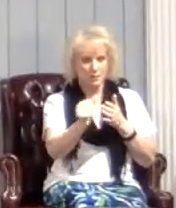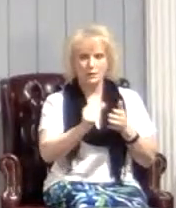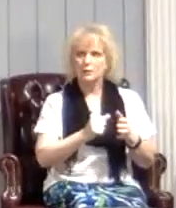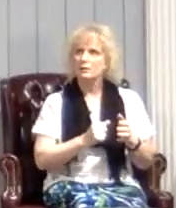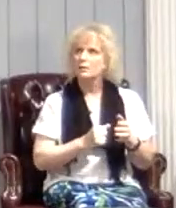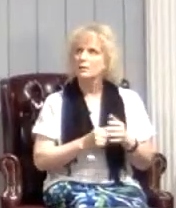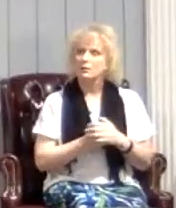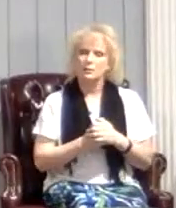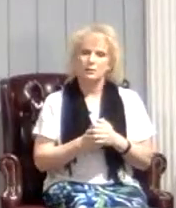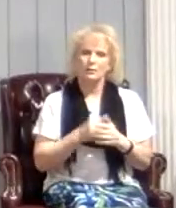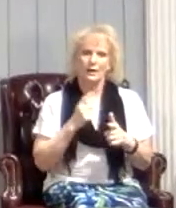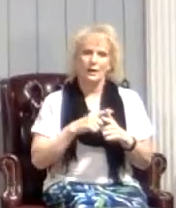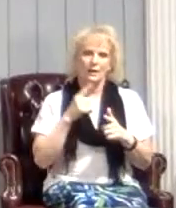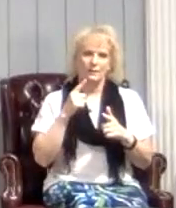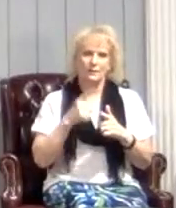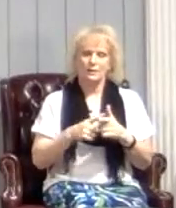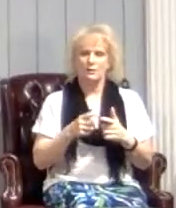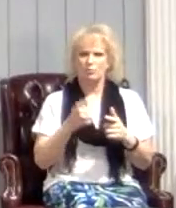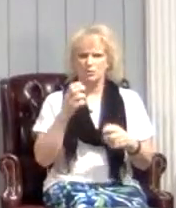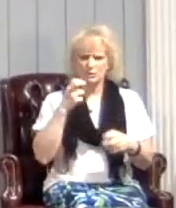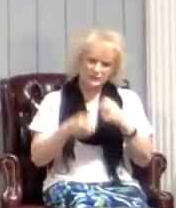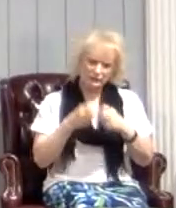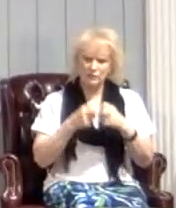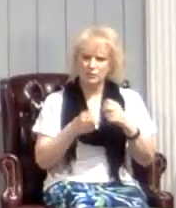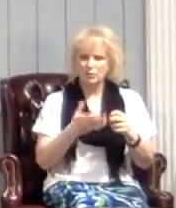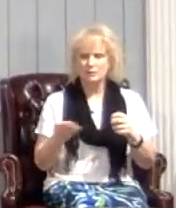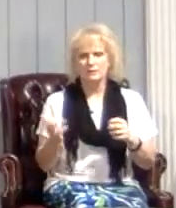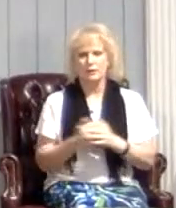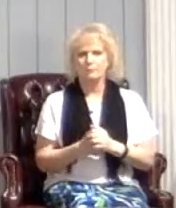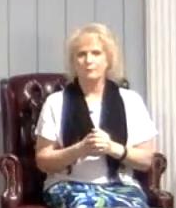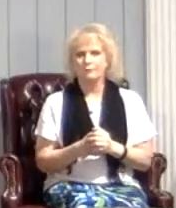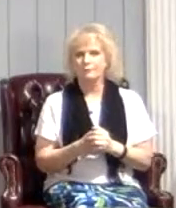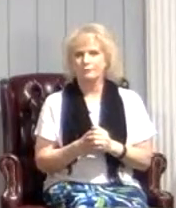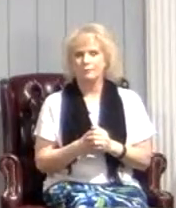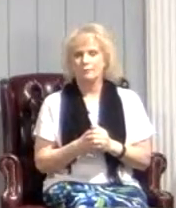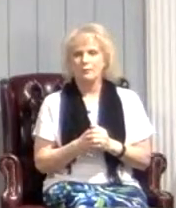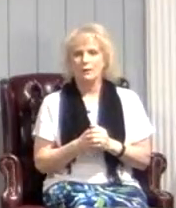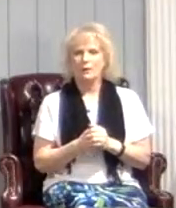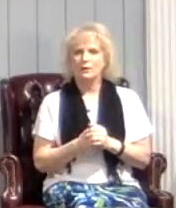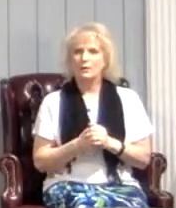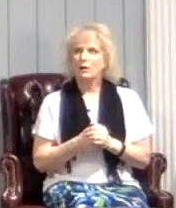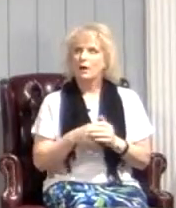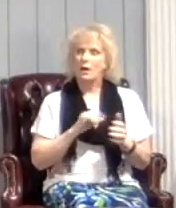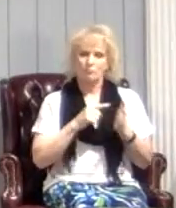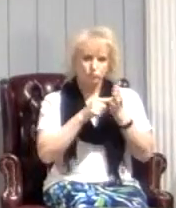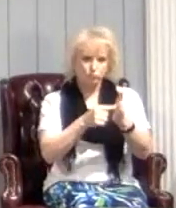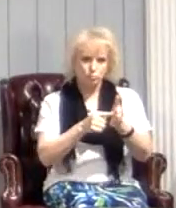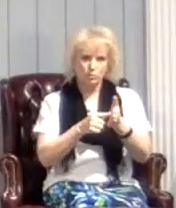then there was the hardships thing. And so, I just point out that